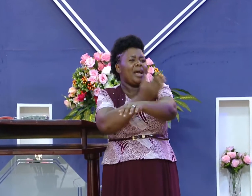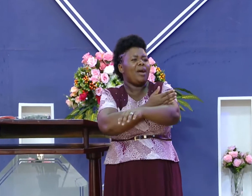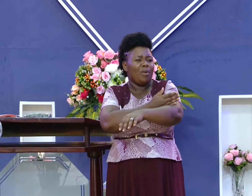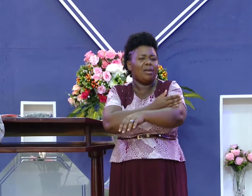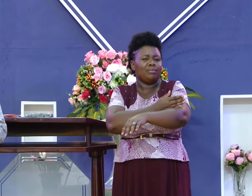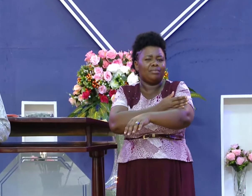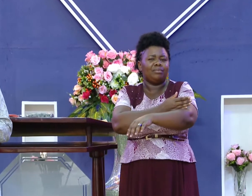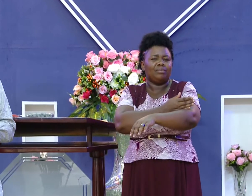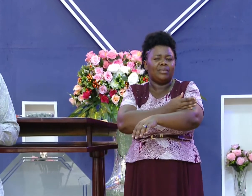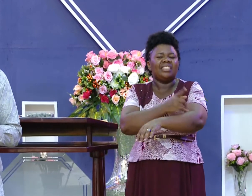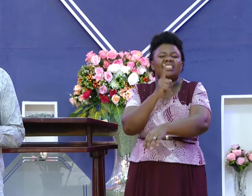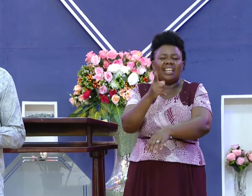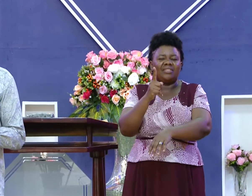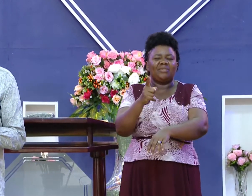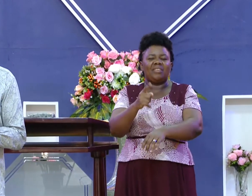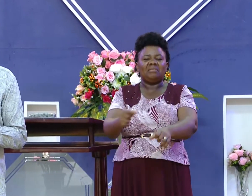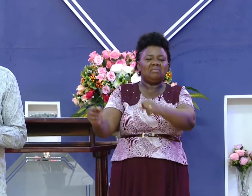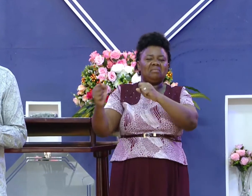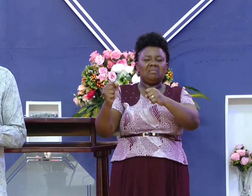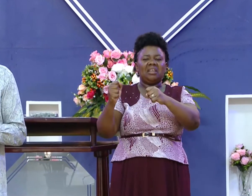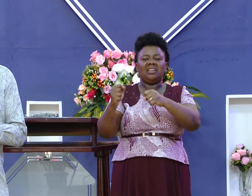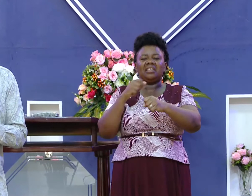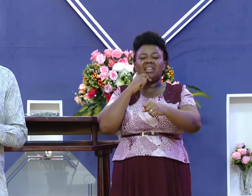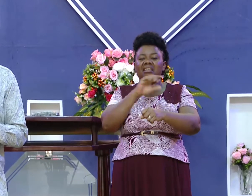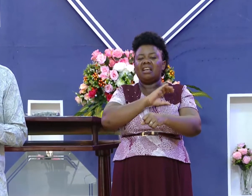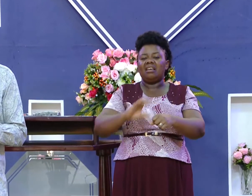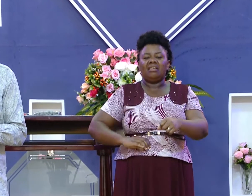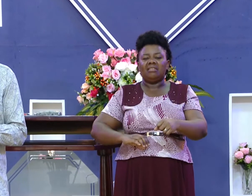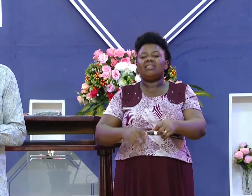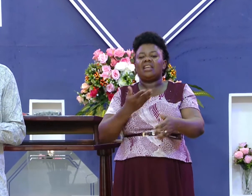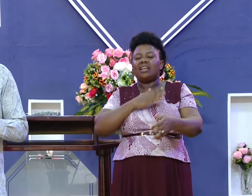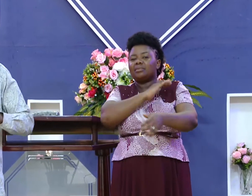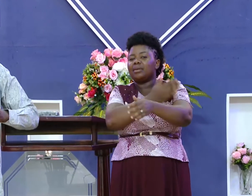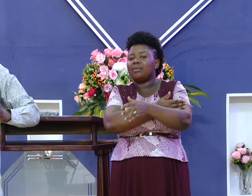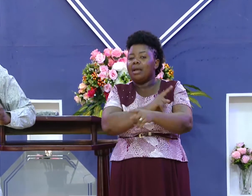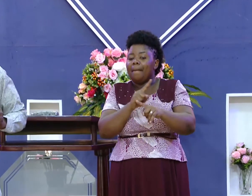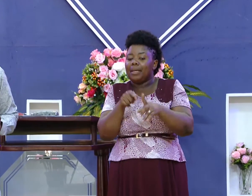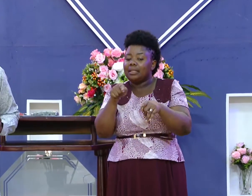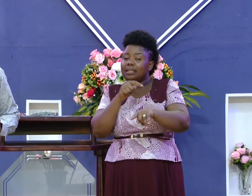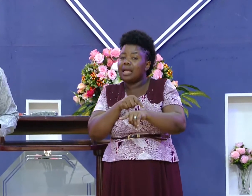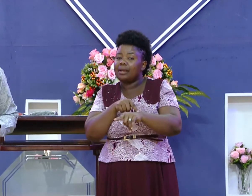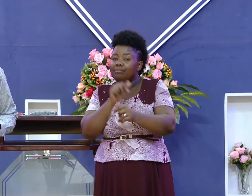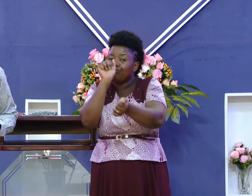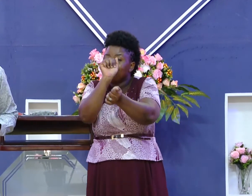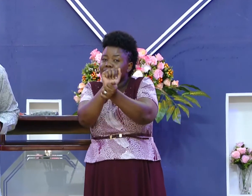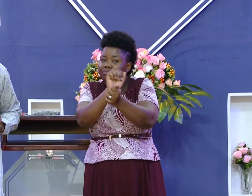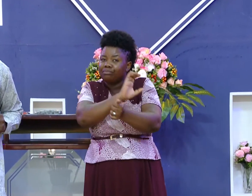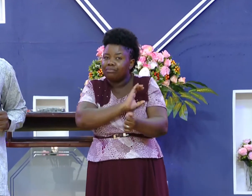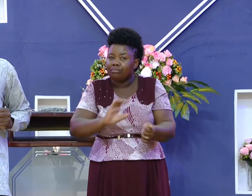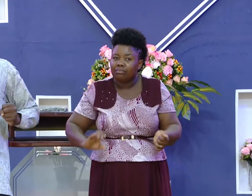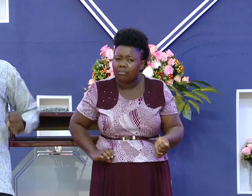seen power? That is my boss. He has the power. But this time round, he